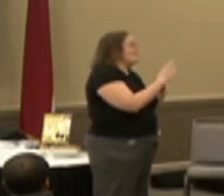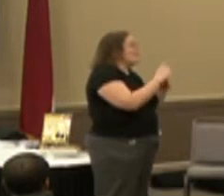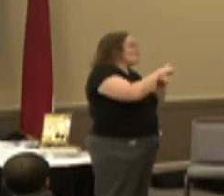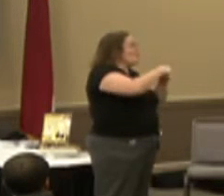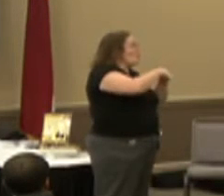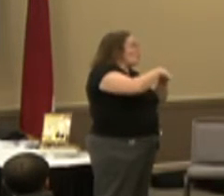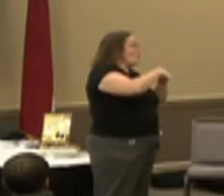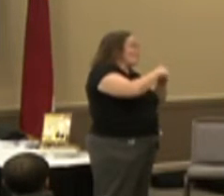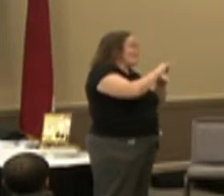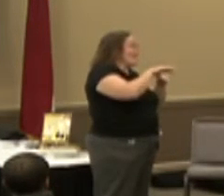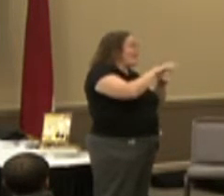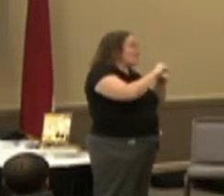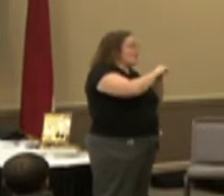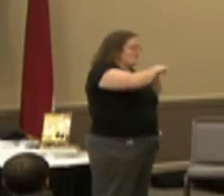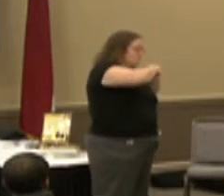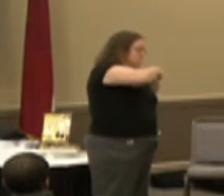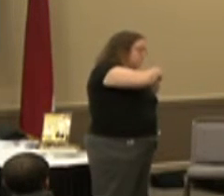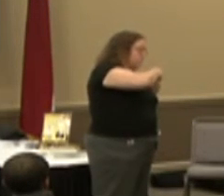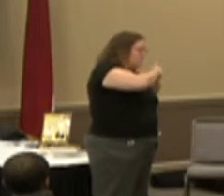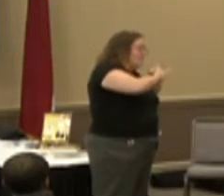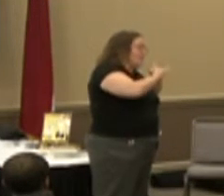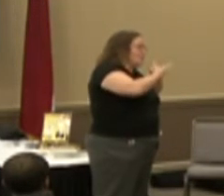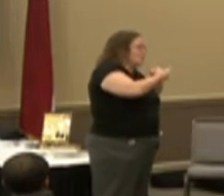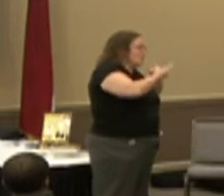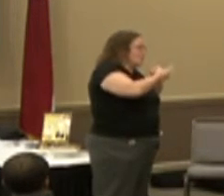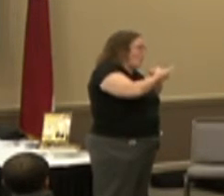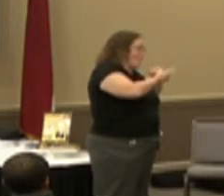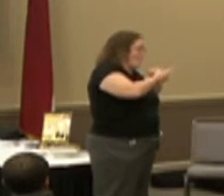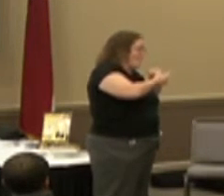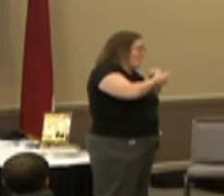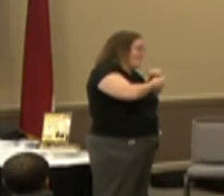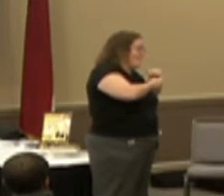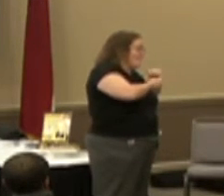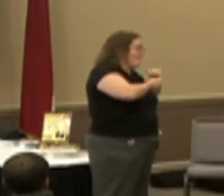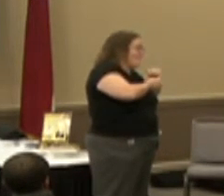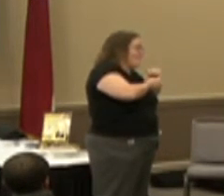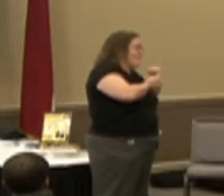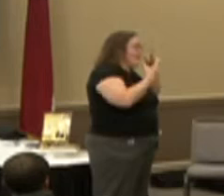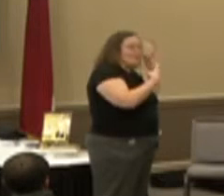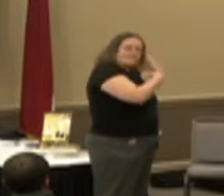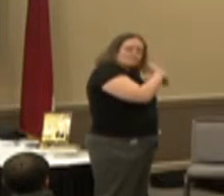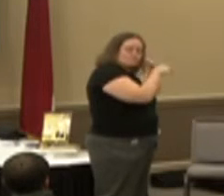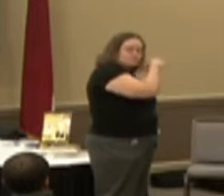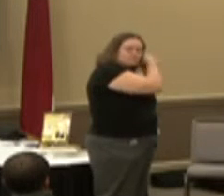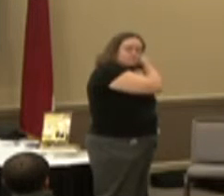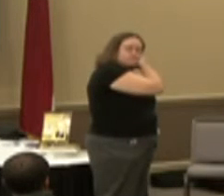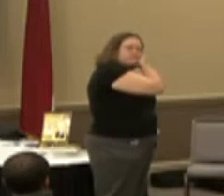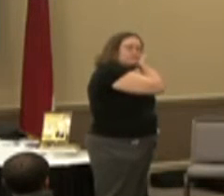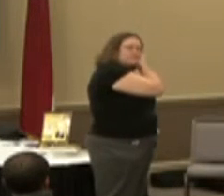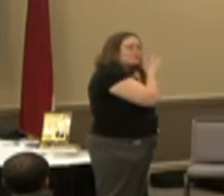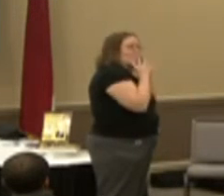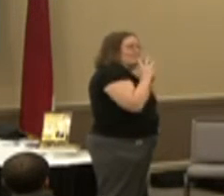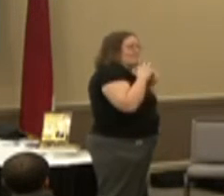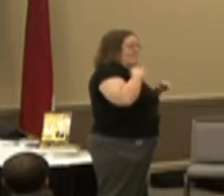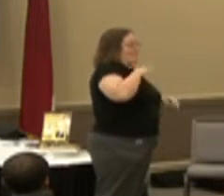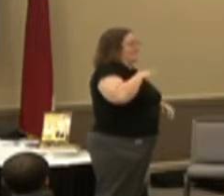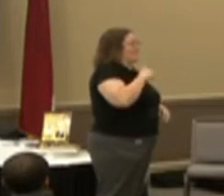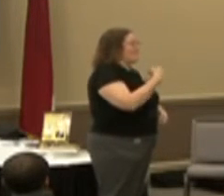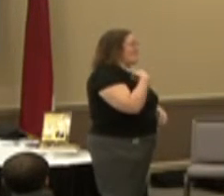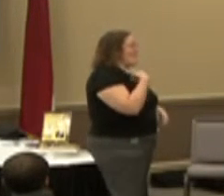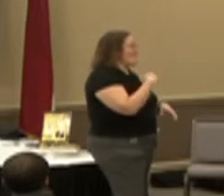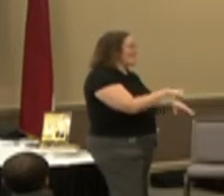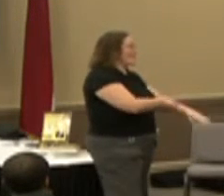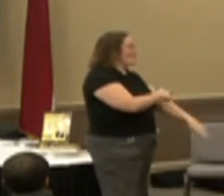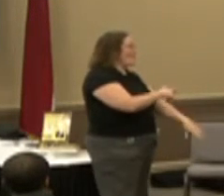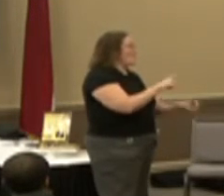iron and wrap it around and let it soften the curl a little bit, and then kind of wear it off to the side so it accents the fact that you have the